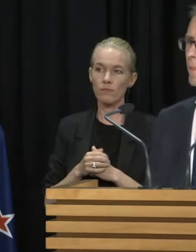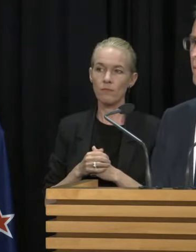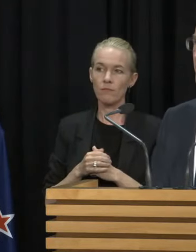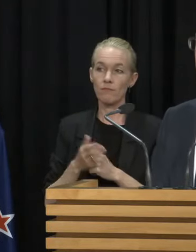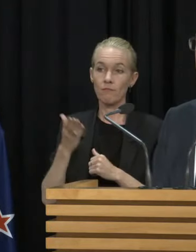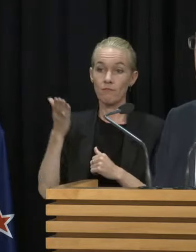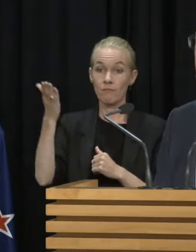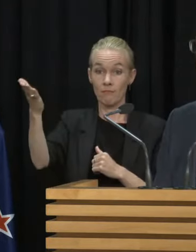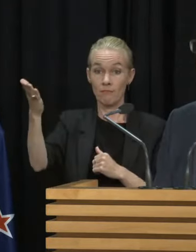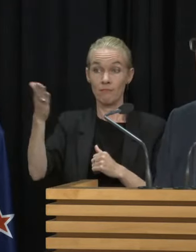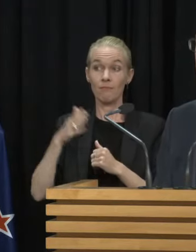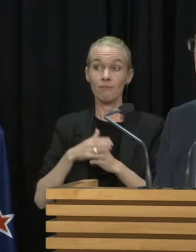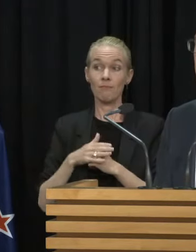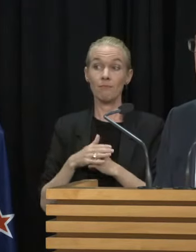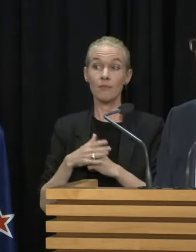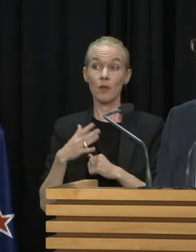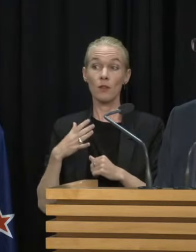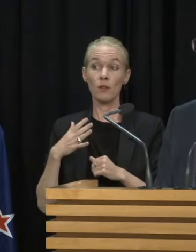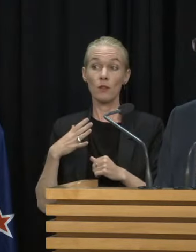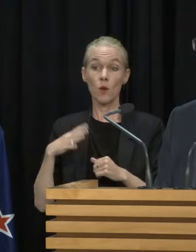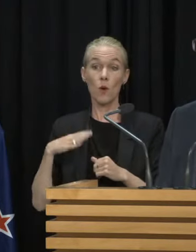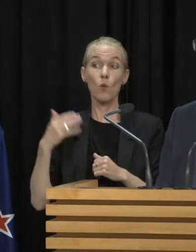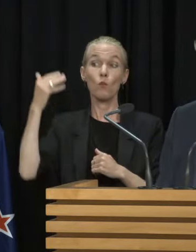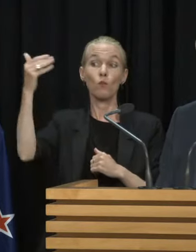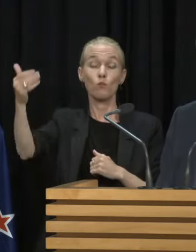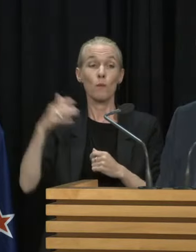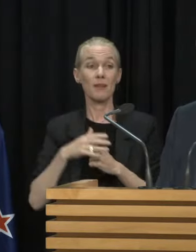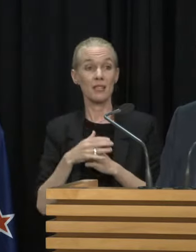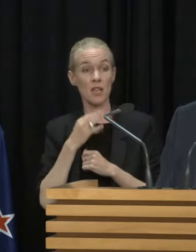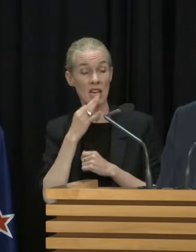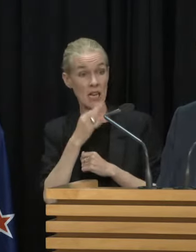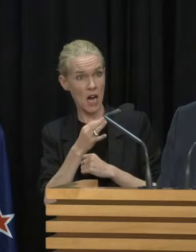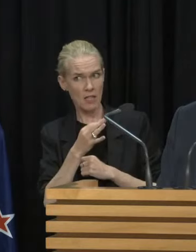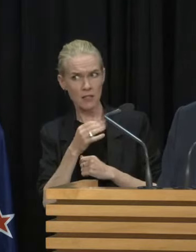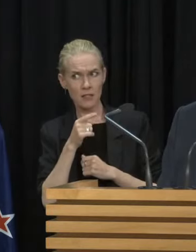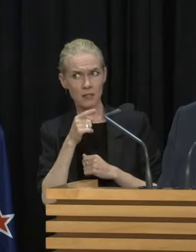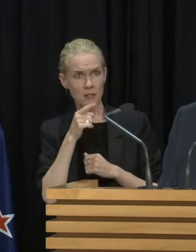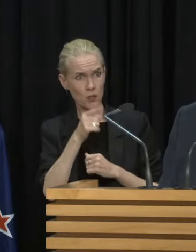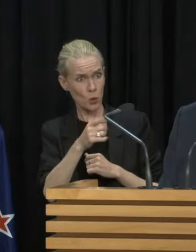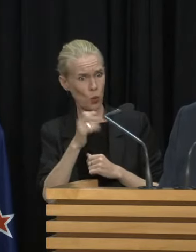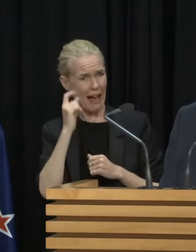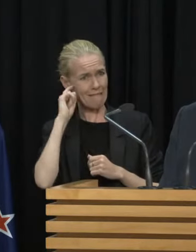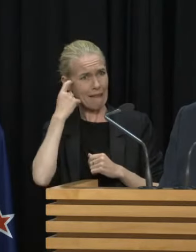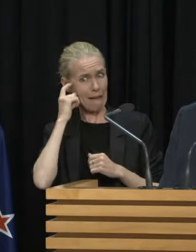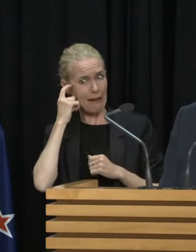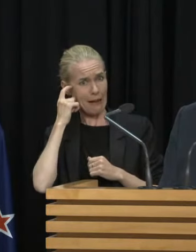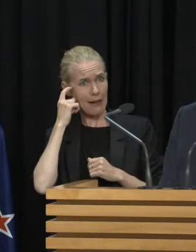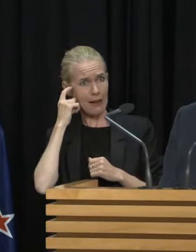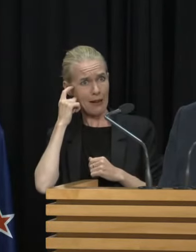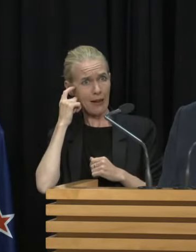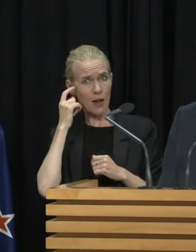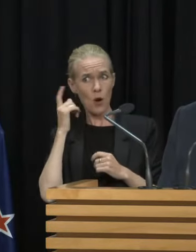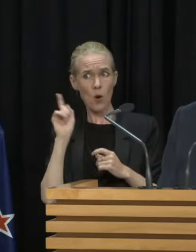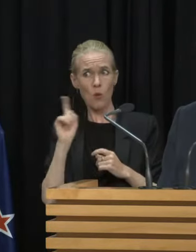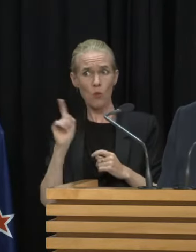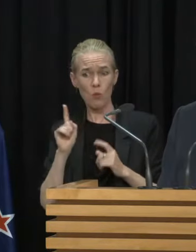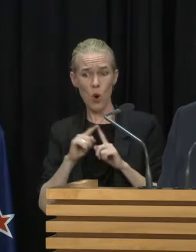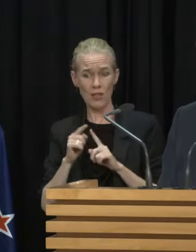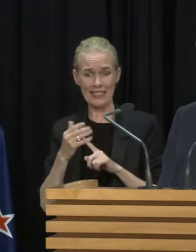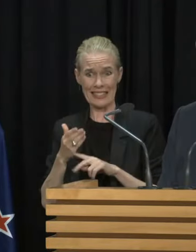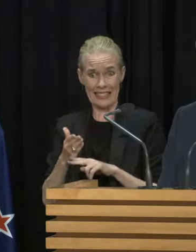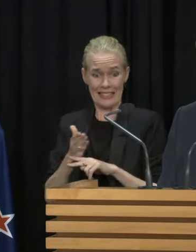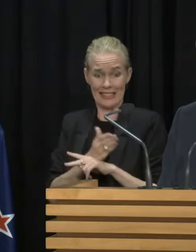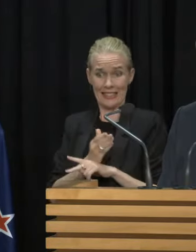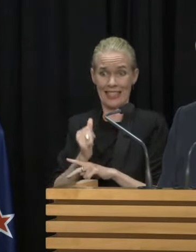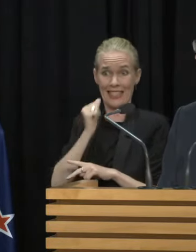you with the limited information about a potential outbreak or further spread in Auckland, given we're just one day out of them coming